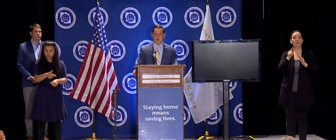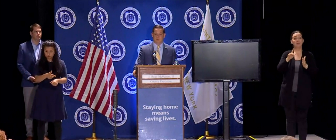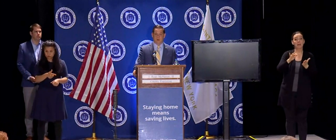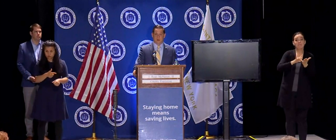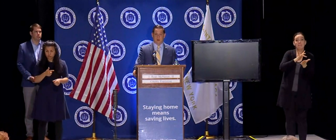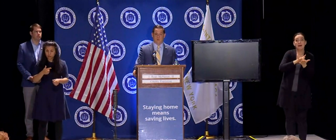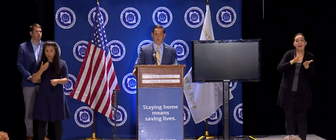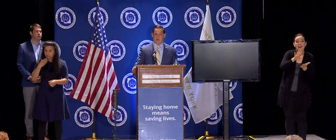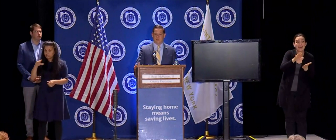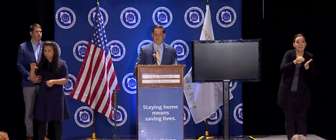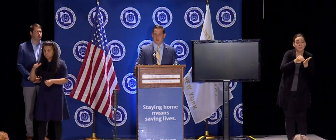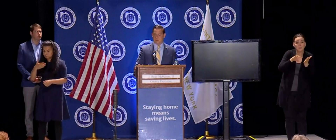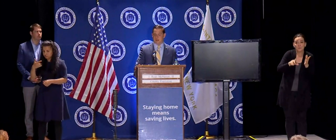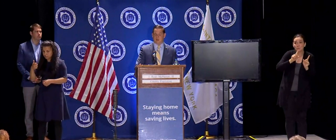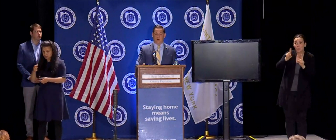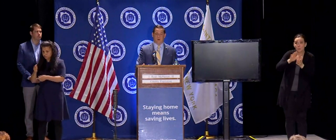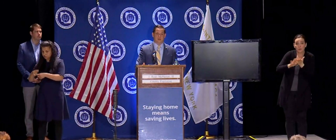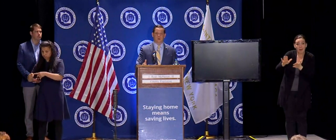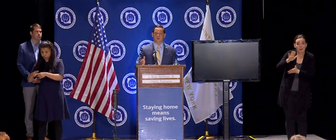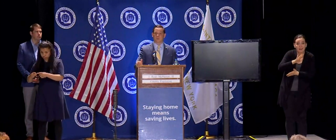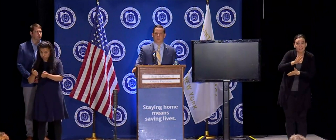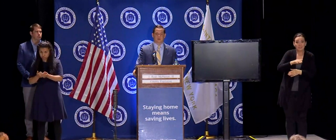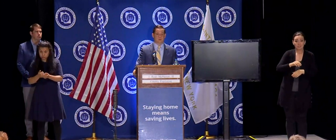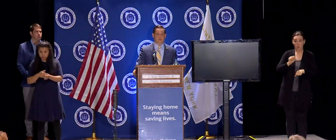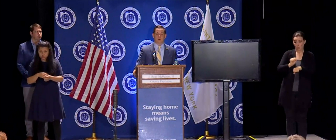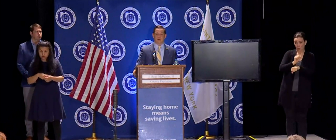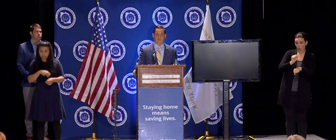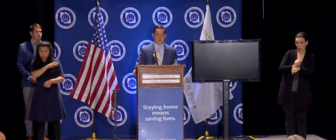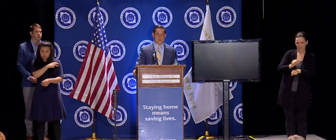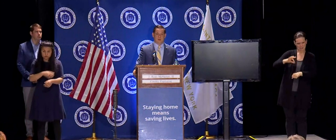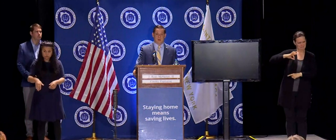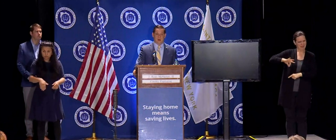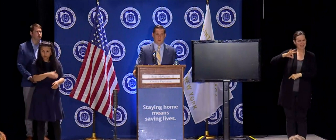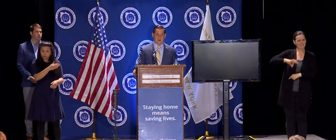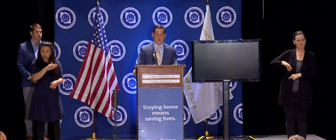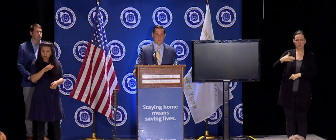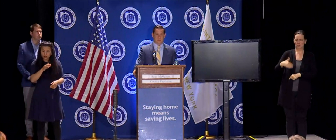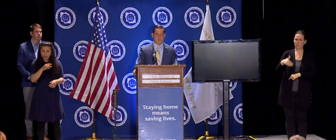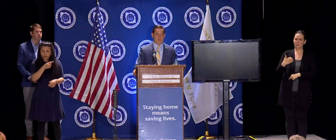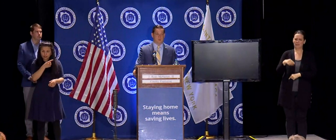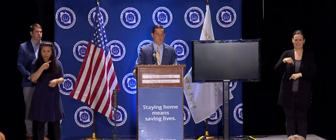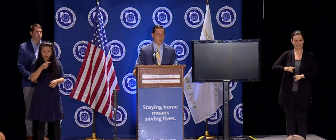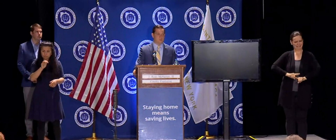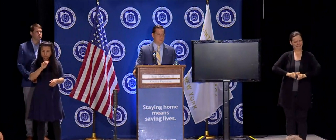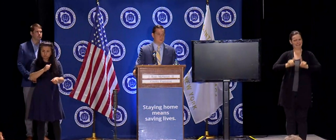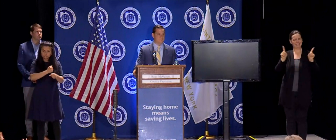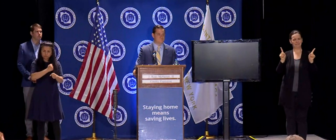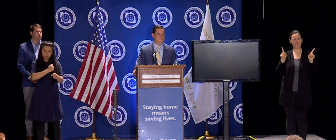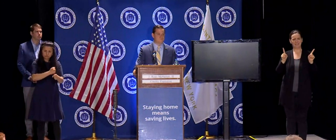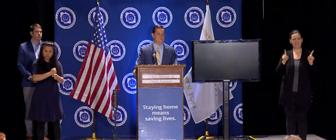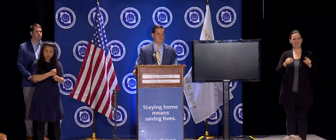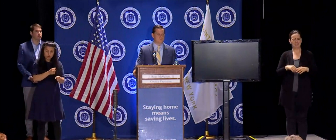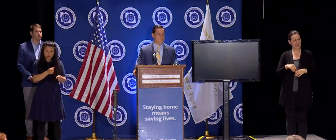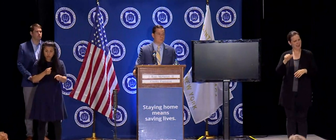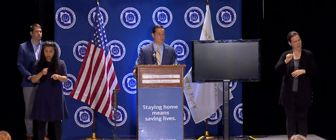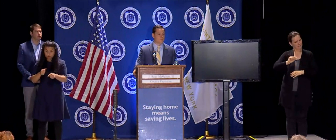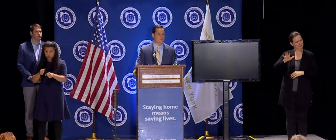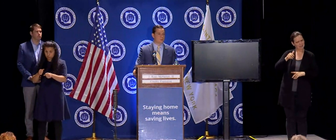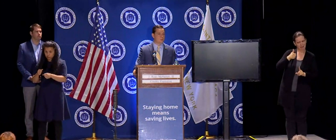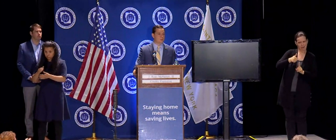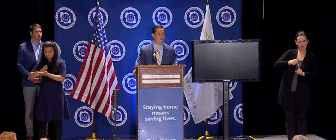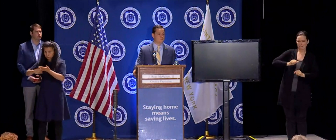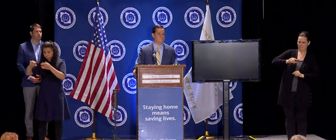And many of them work at Amazon, and they go do something somewhere else. And Amazon pays for those benefits. Who's paying for